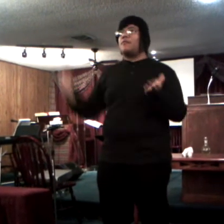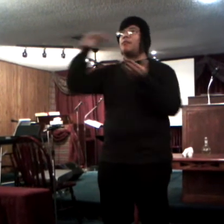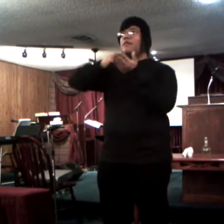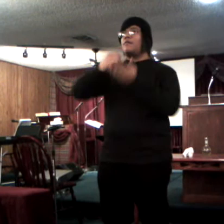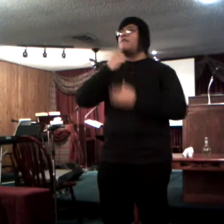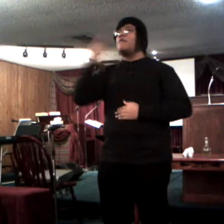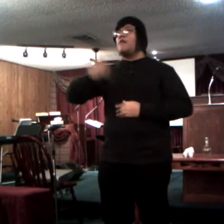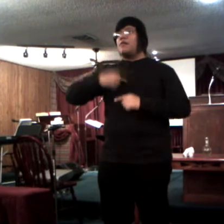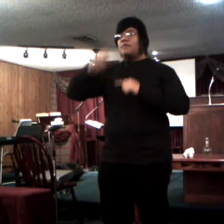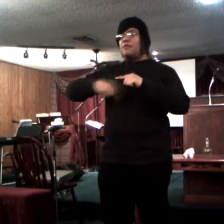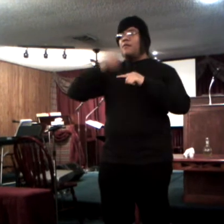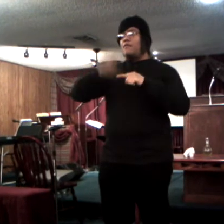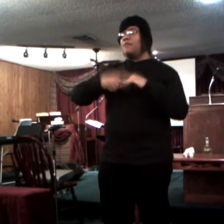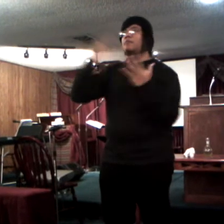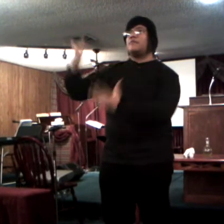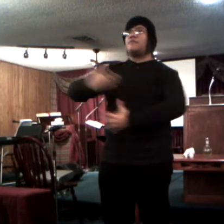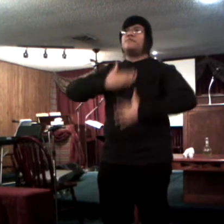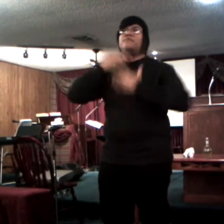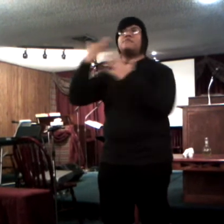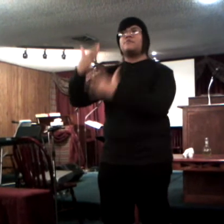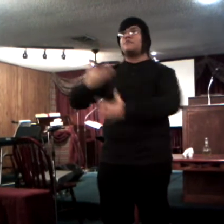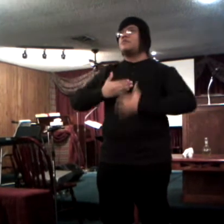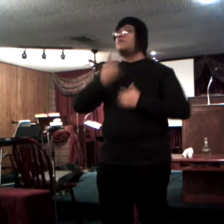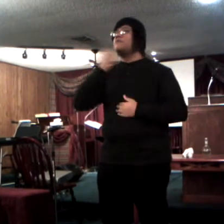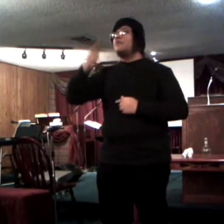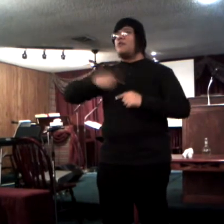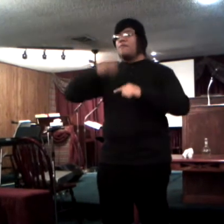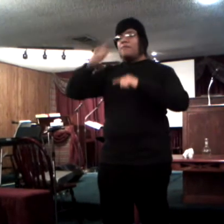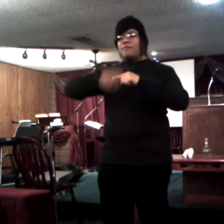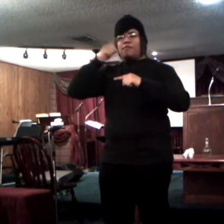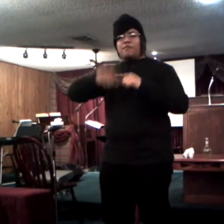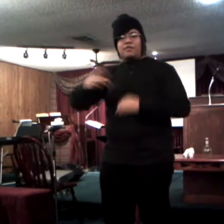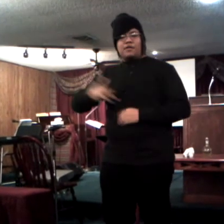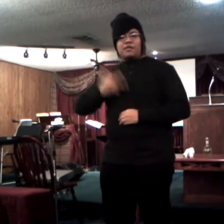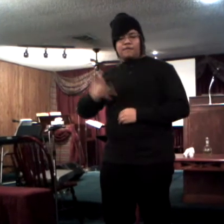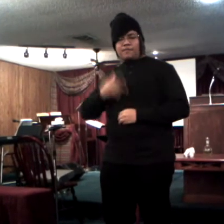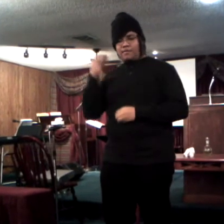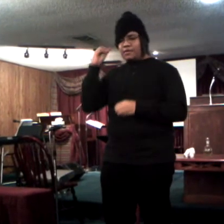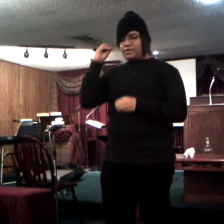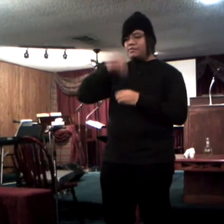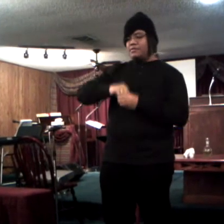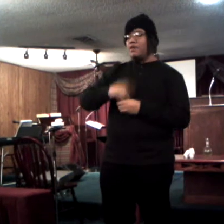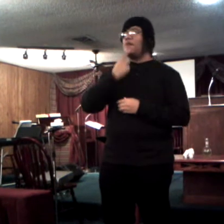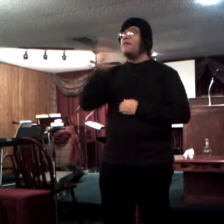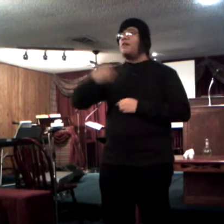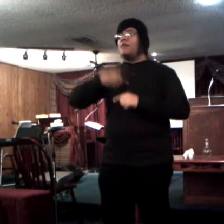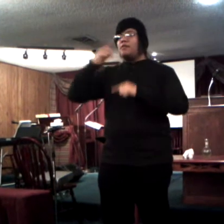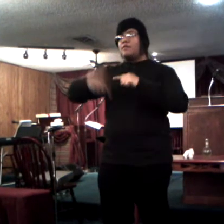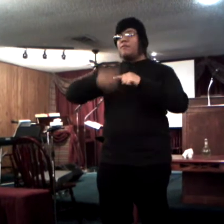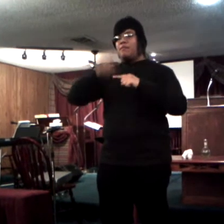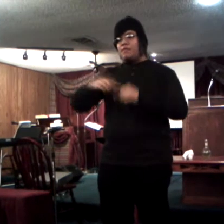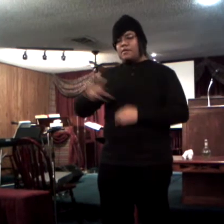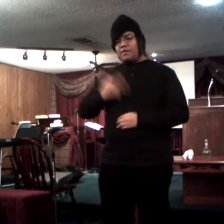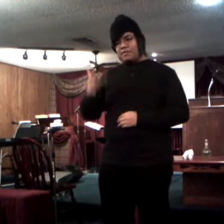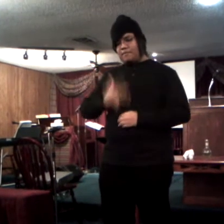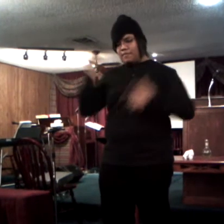again Tell me when I'm gonna bring you in Tell me when I want to be out inside Tell me when I'm gonna be